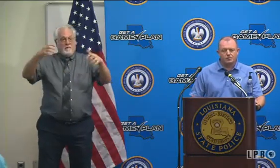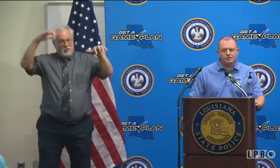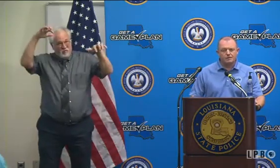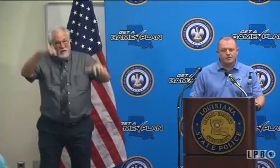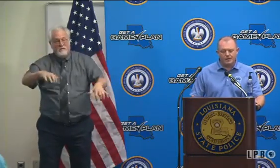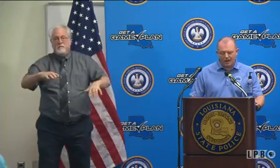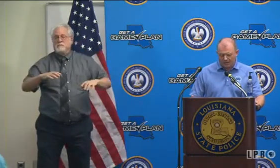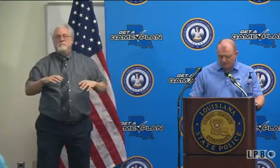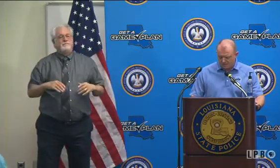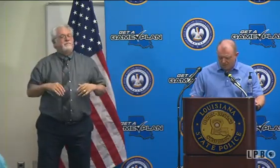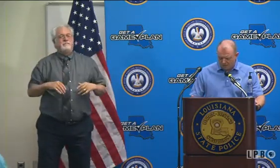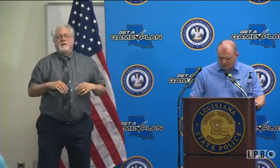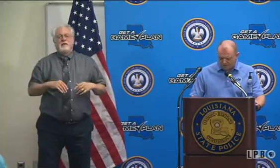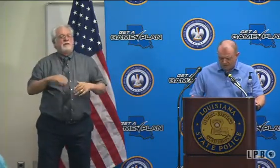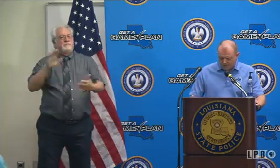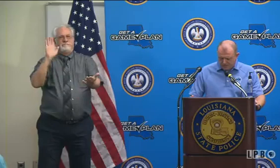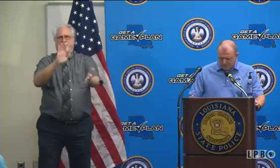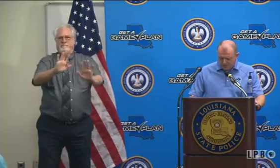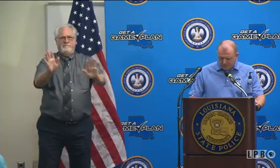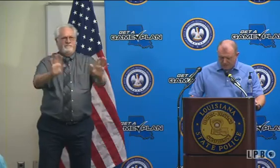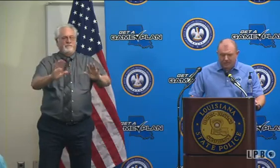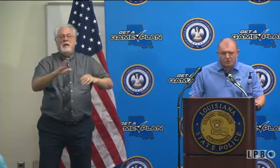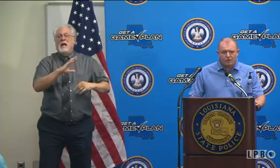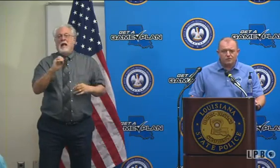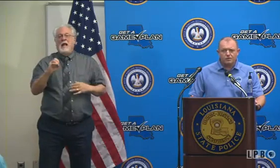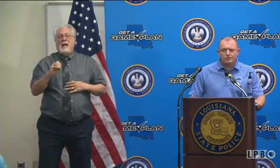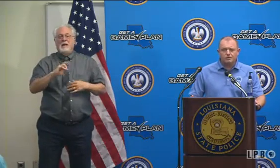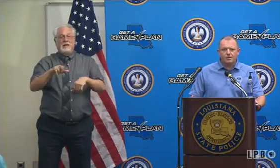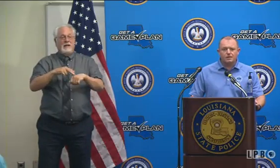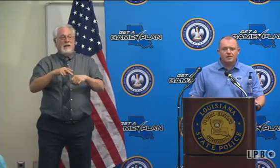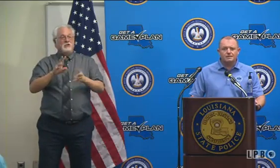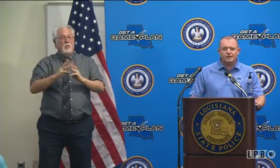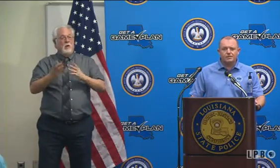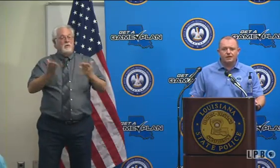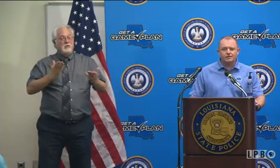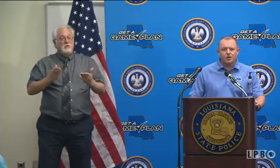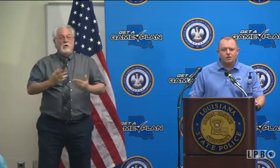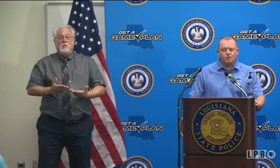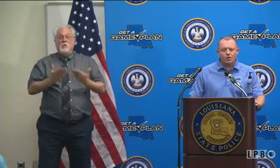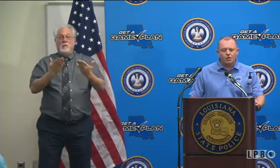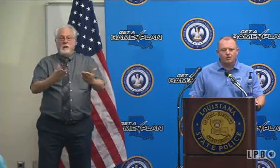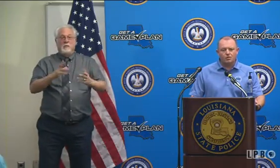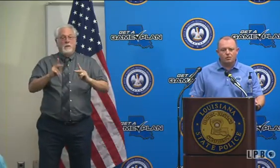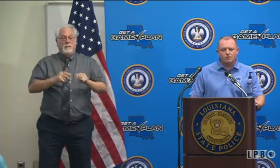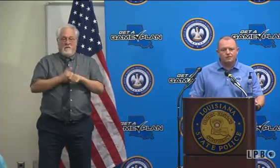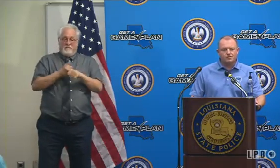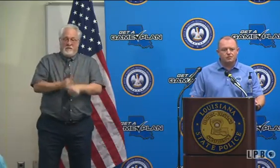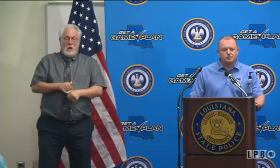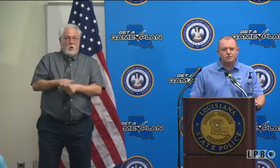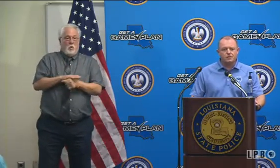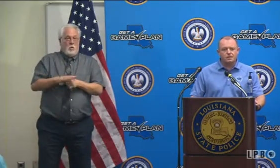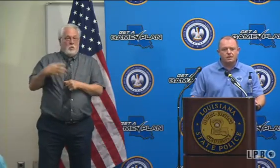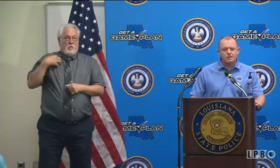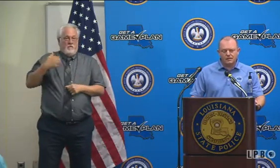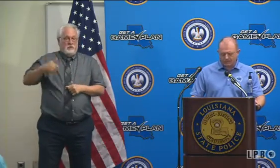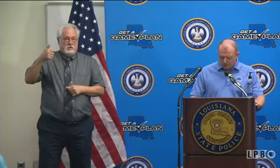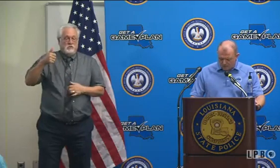threat, is highly discouraged. The National Weather Service recommends that everybody follows all local